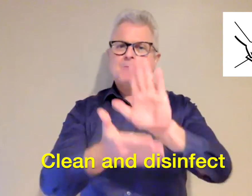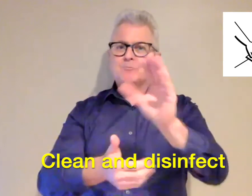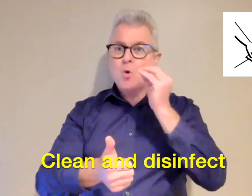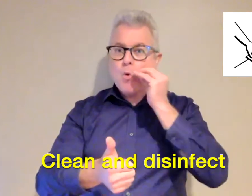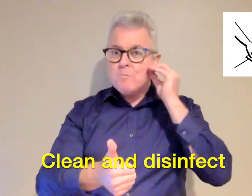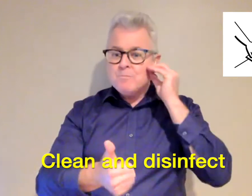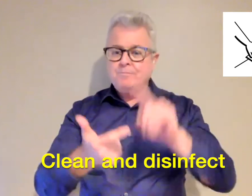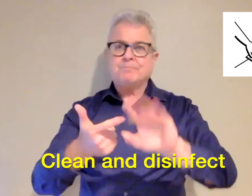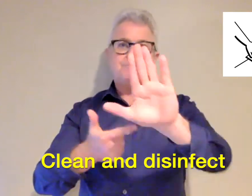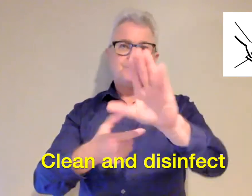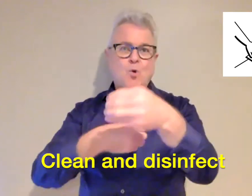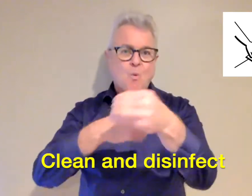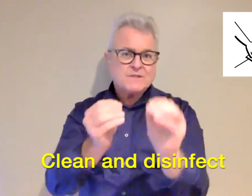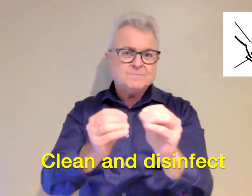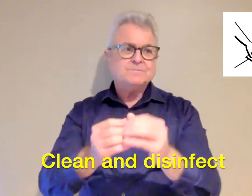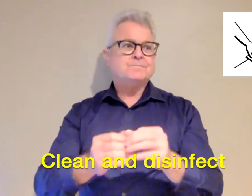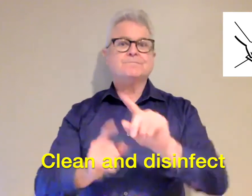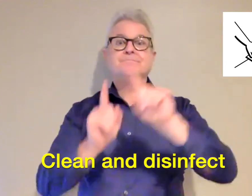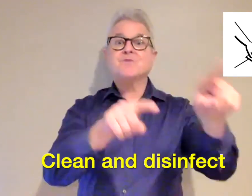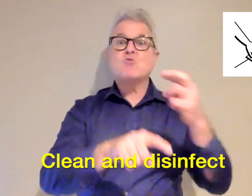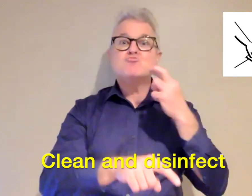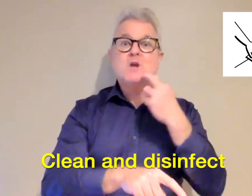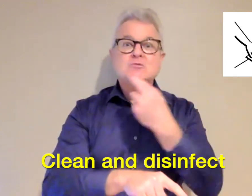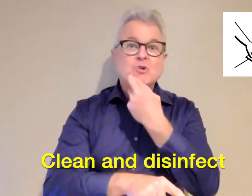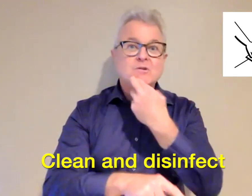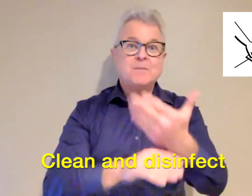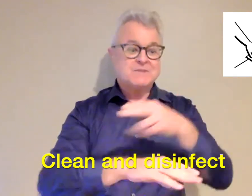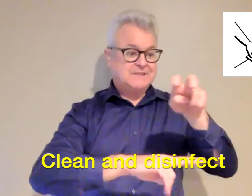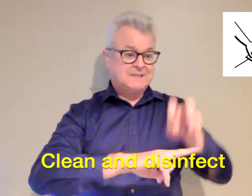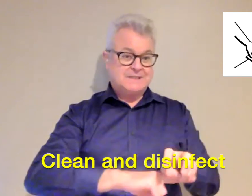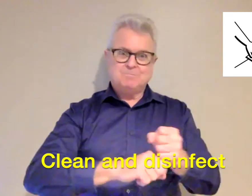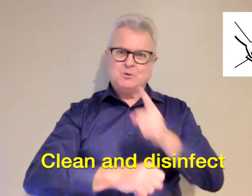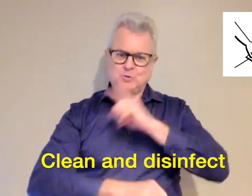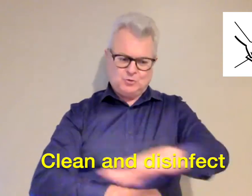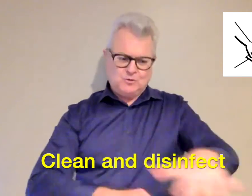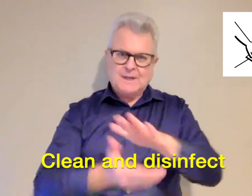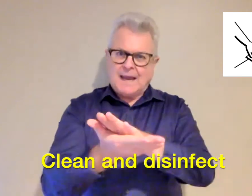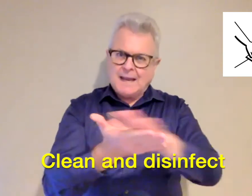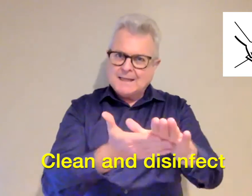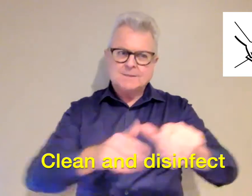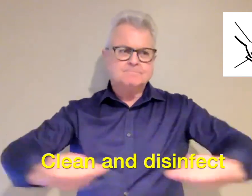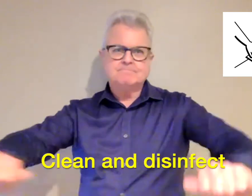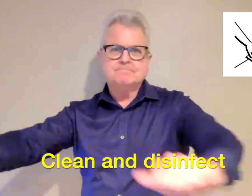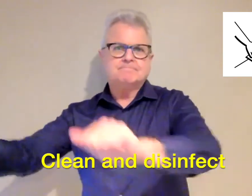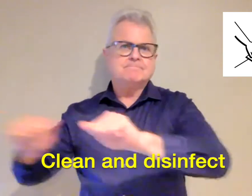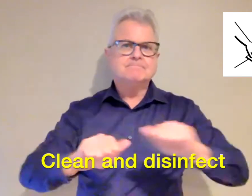Also, 8, clean and disinfect. When you're in your home or in your office, make sure that